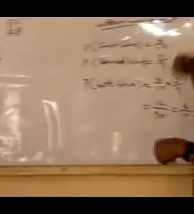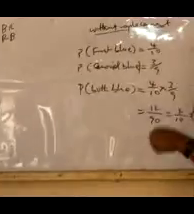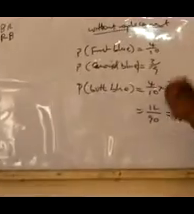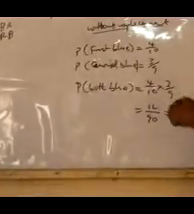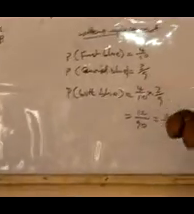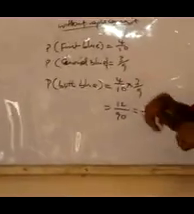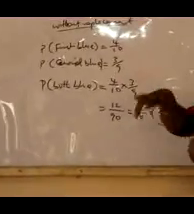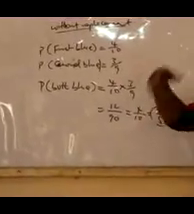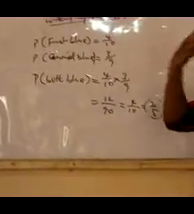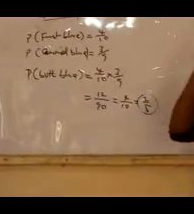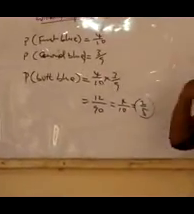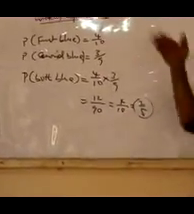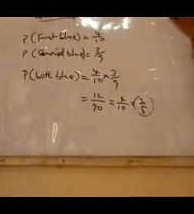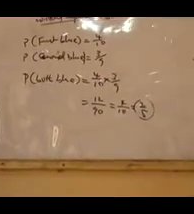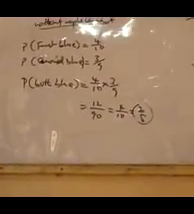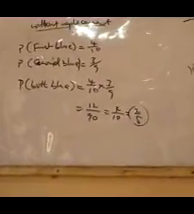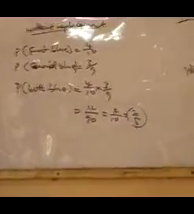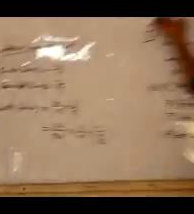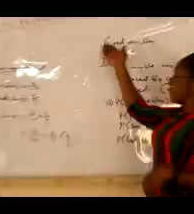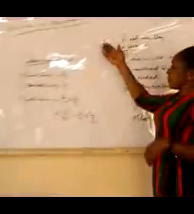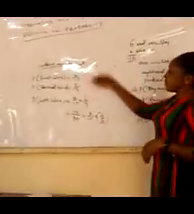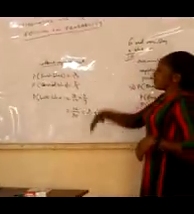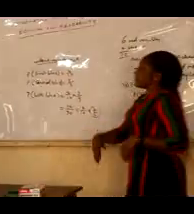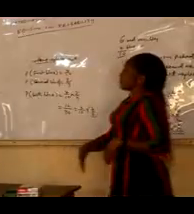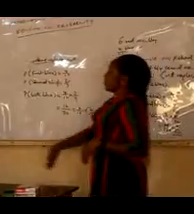P second